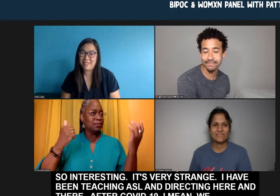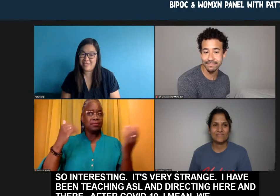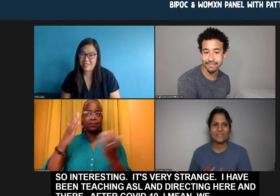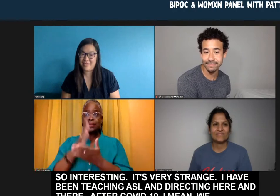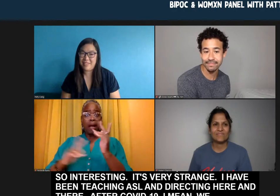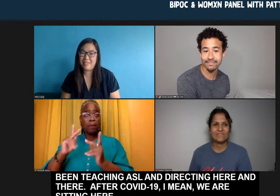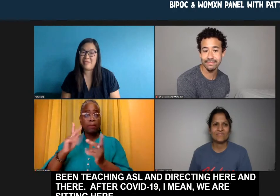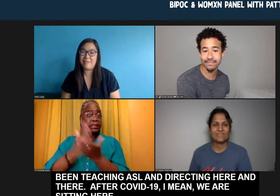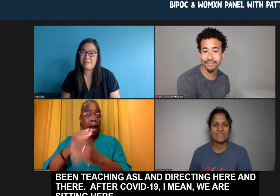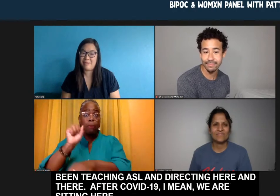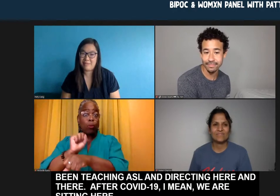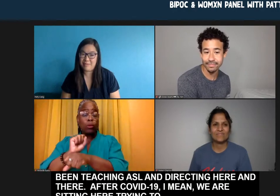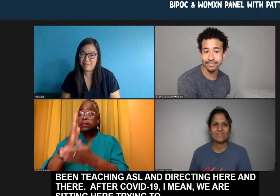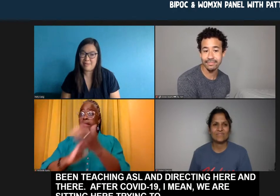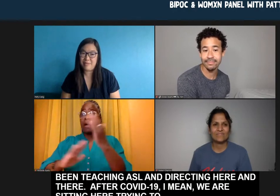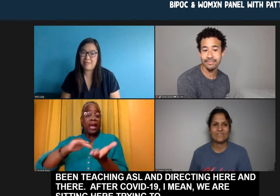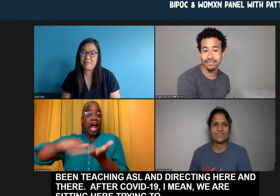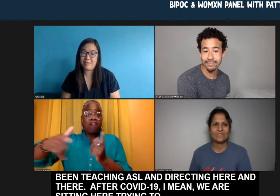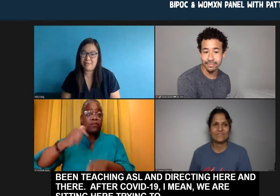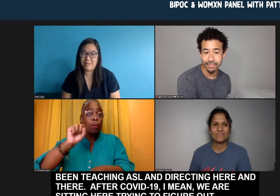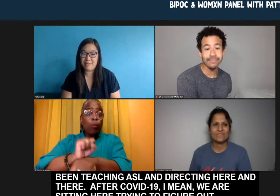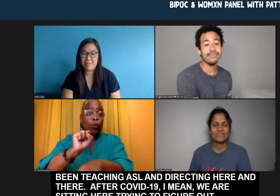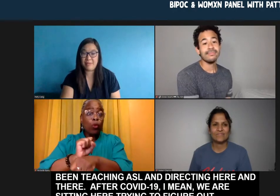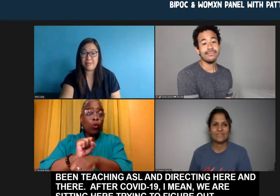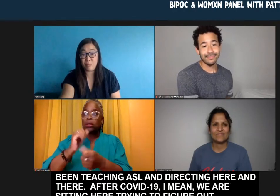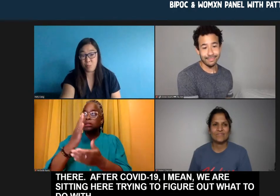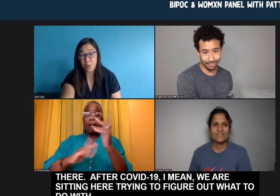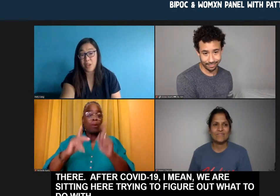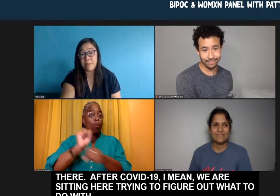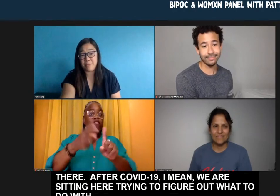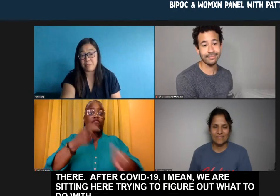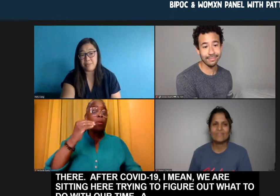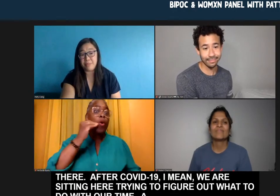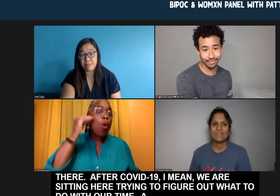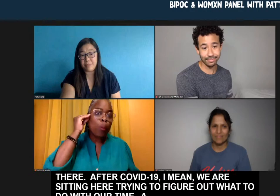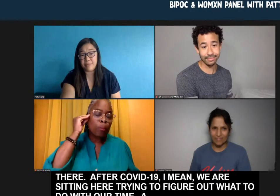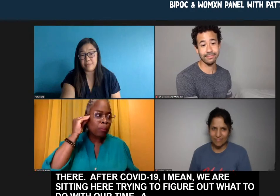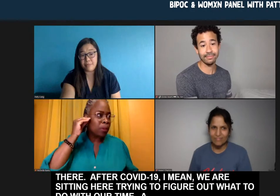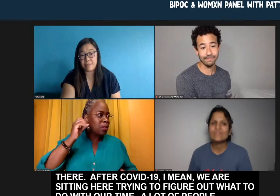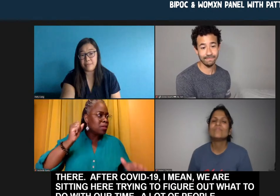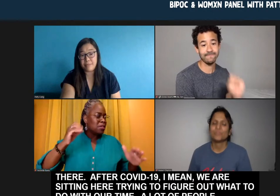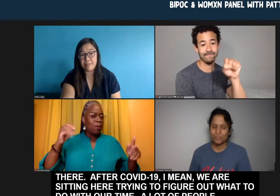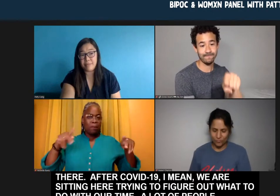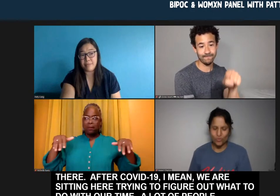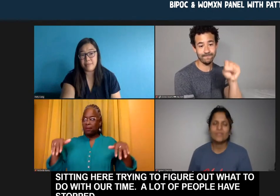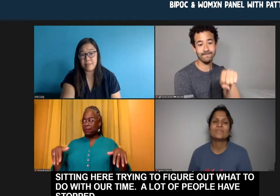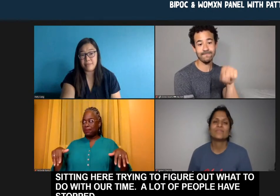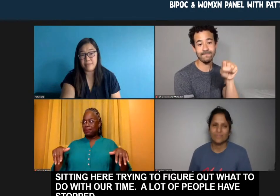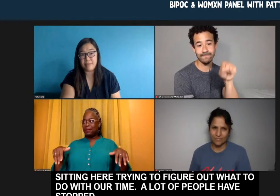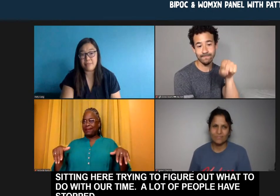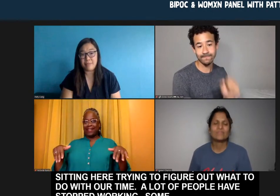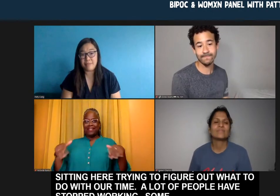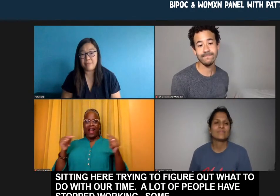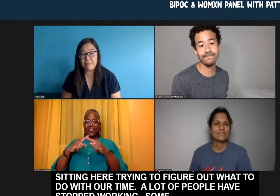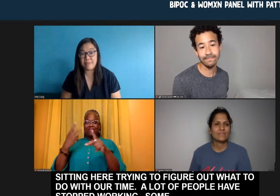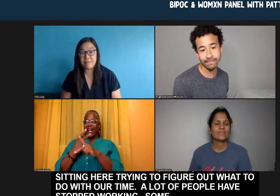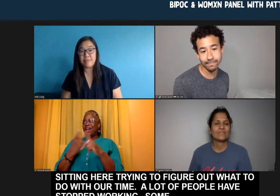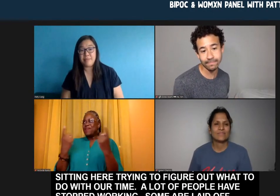with our time. And a lot of people have stopped working. Some people have been laid off from work. Some people are working from home. Yes, so it's like